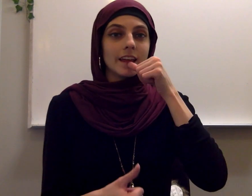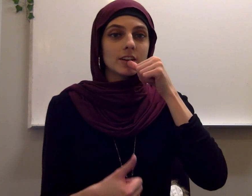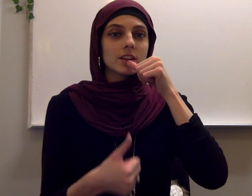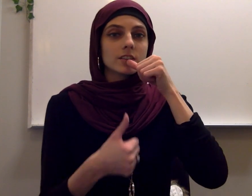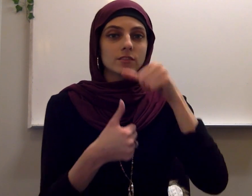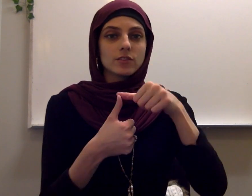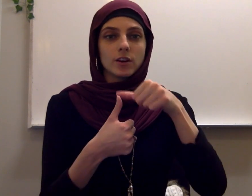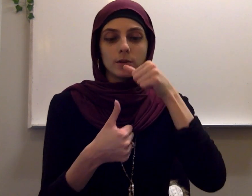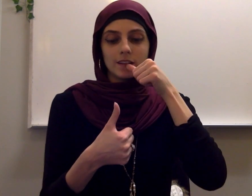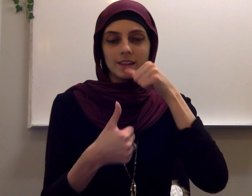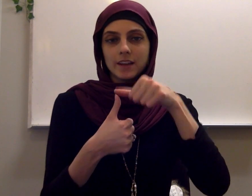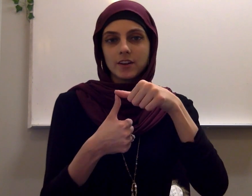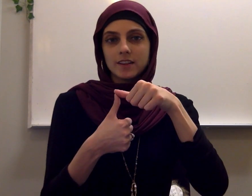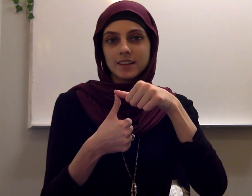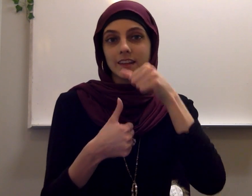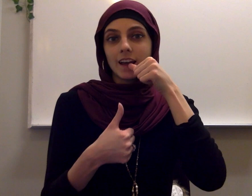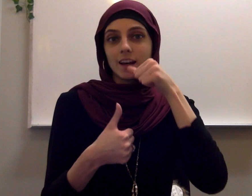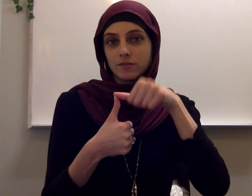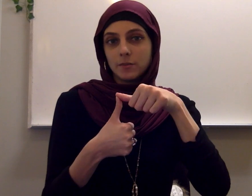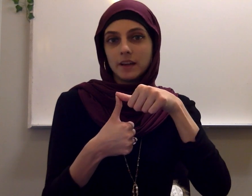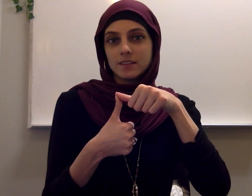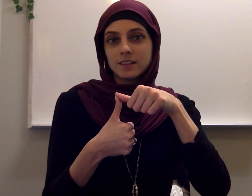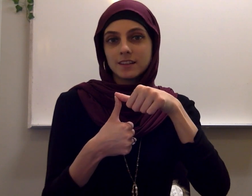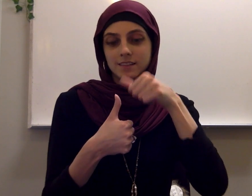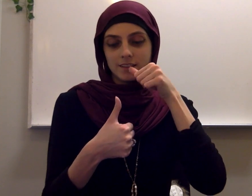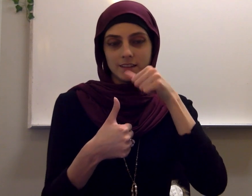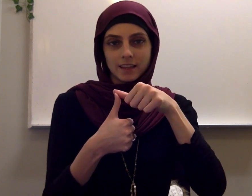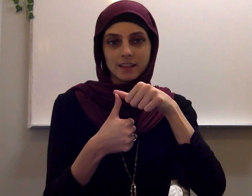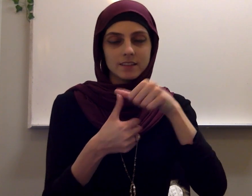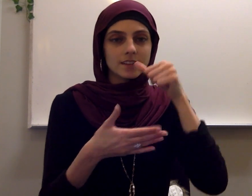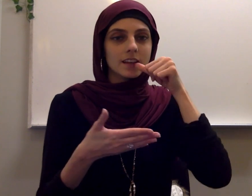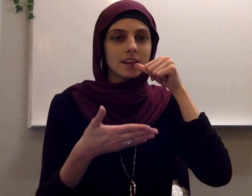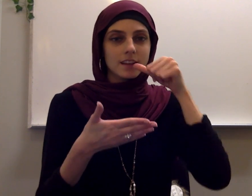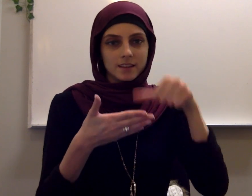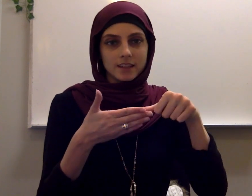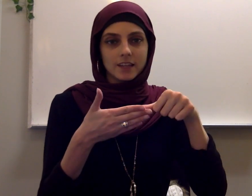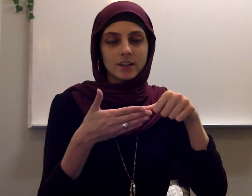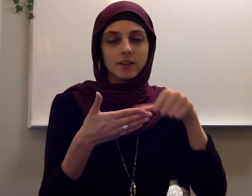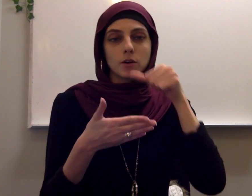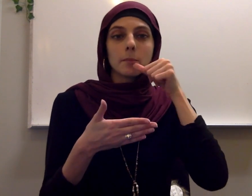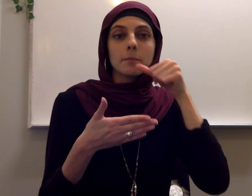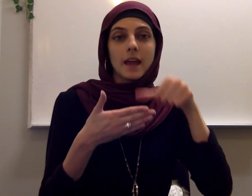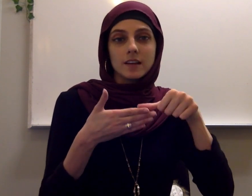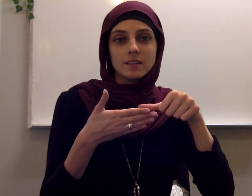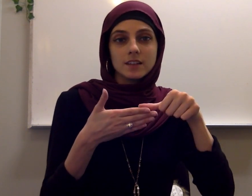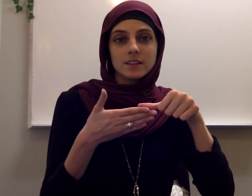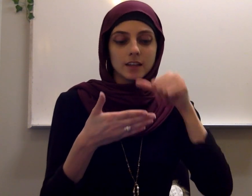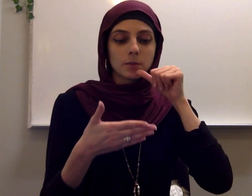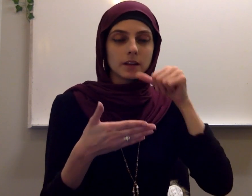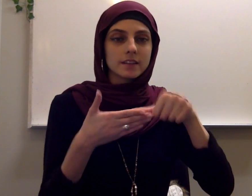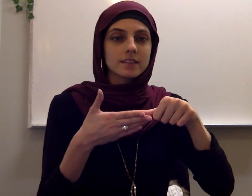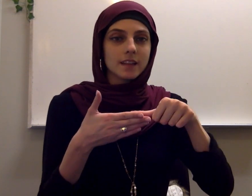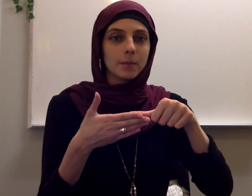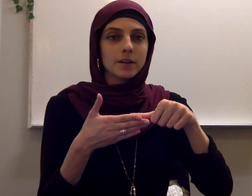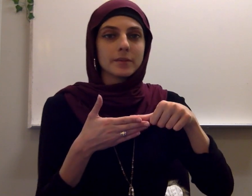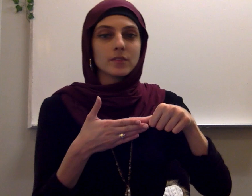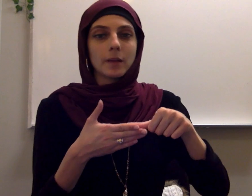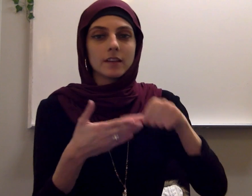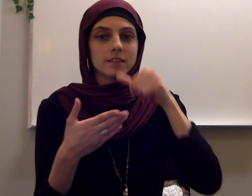Letter, so letter as in the alphabet is like this. Letter or mail, like you're putting a stamp on a piece of mail, is